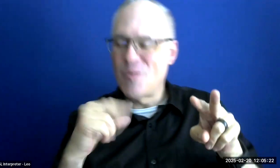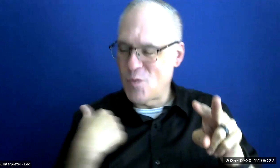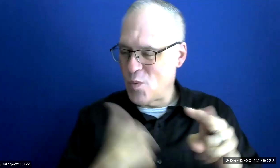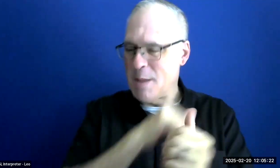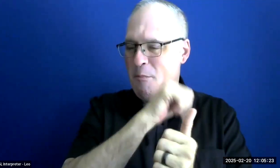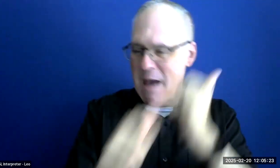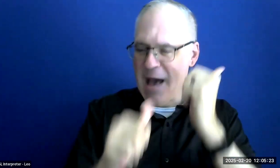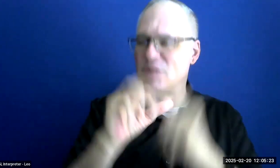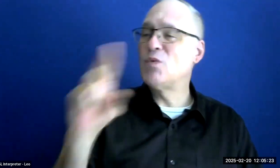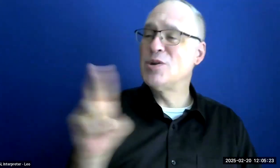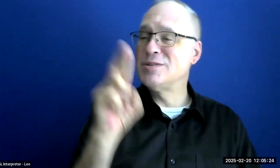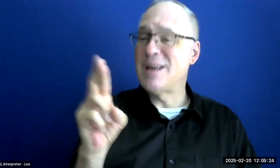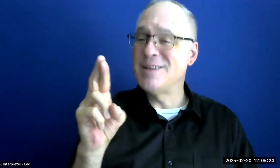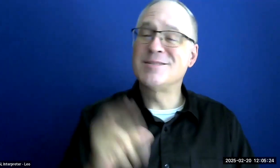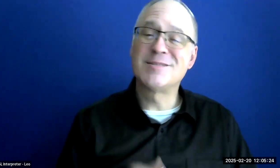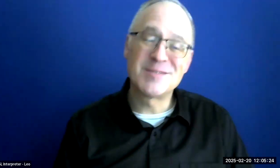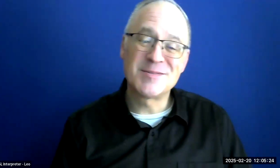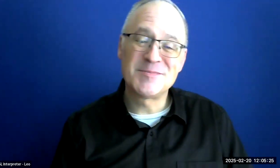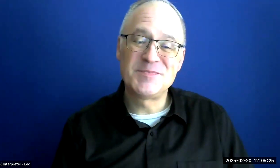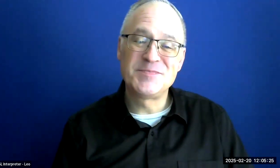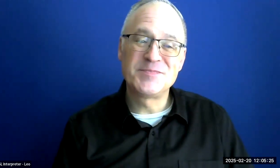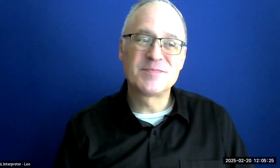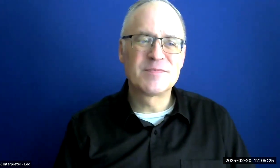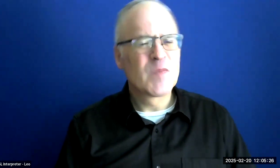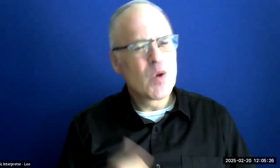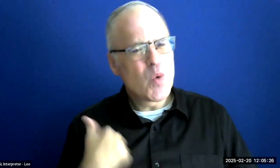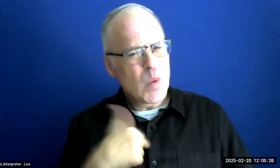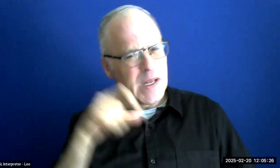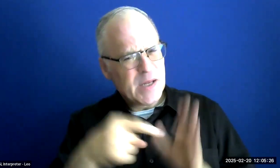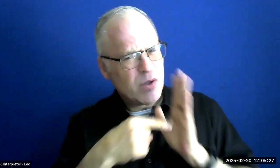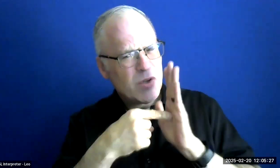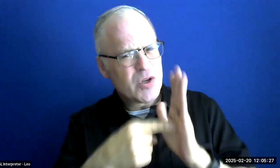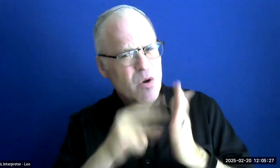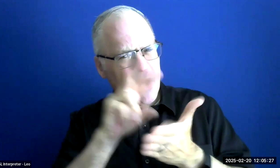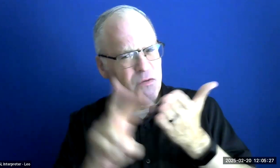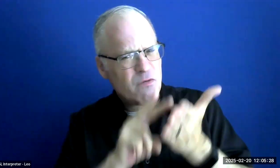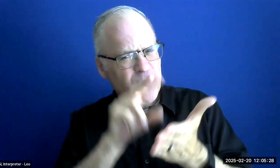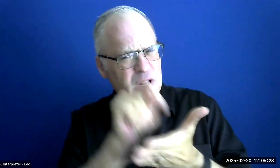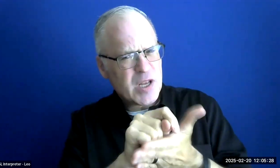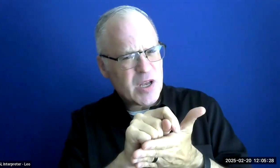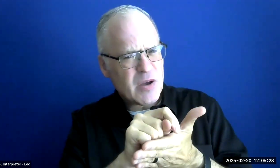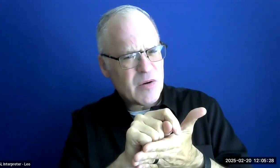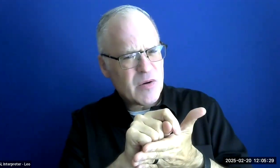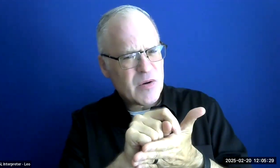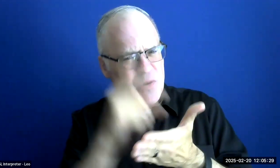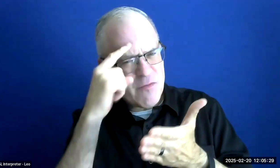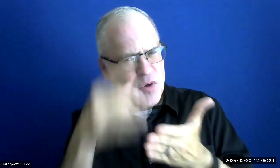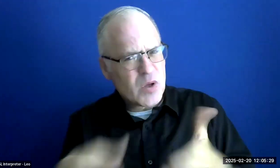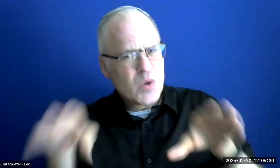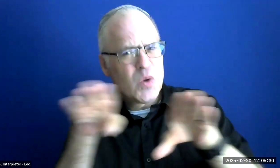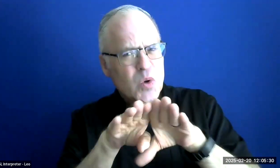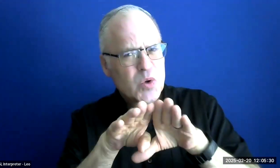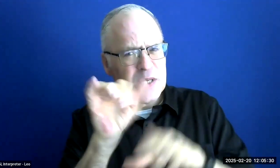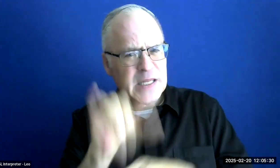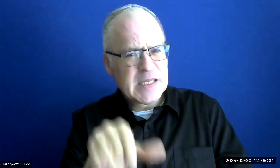passed. And I wonder, is there a video also that needs to be shown for the conclusion